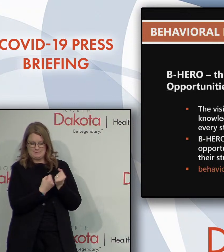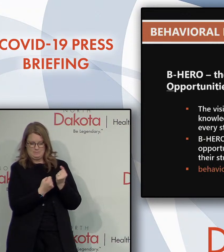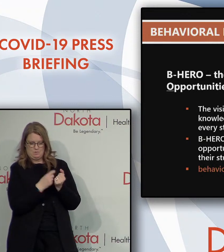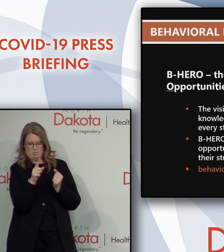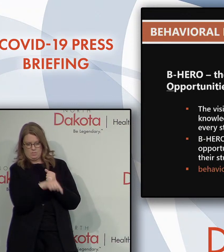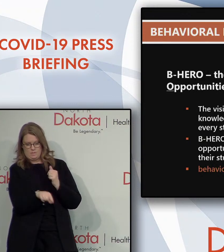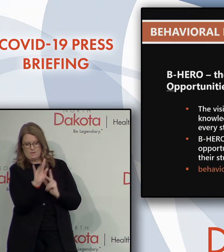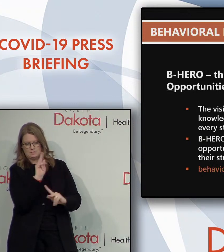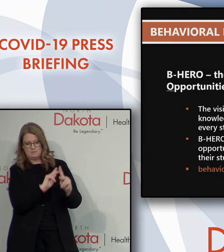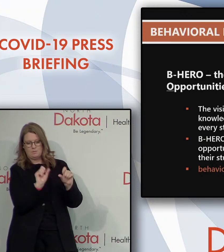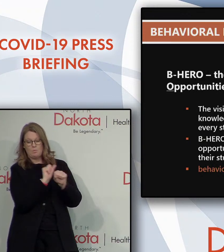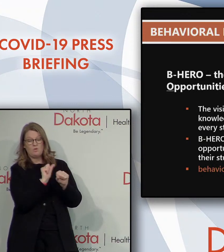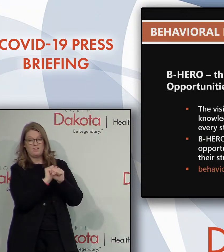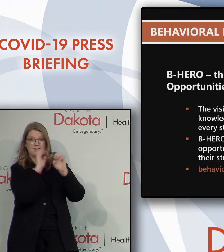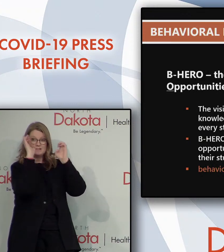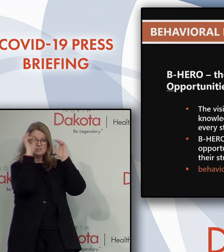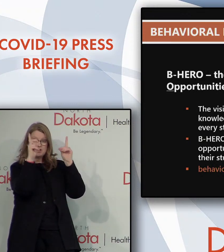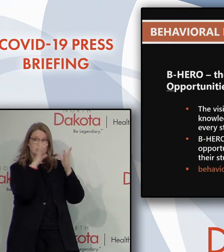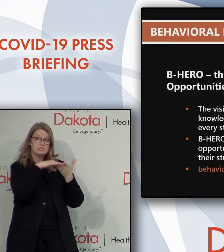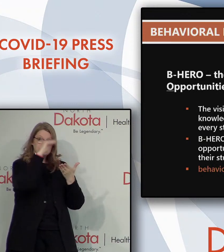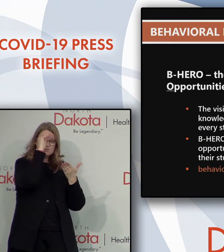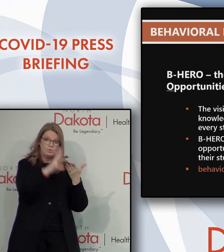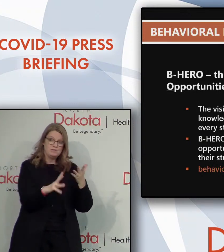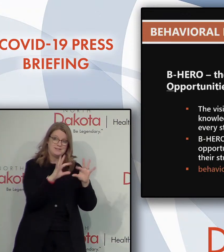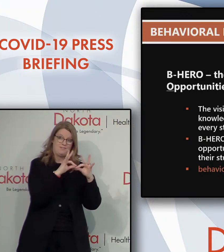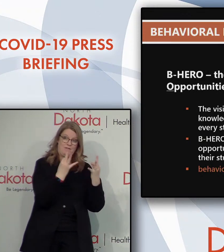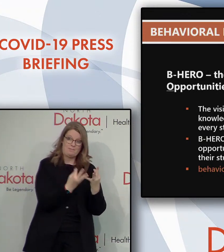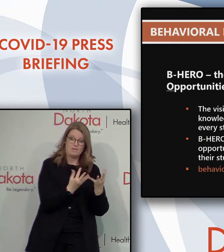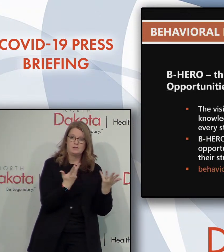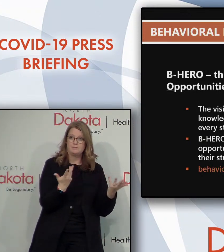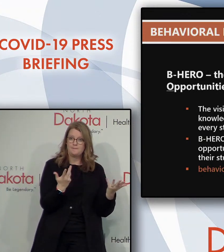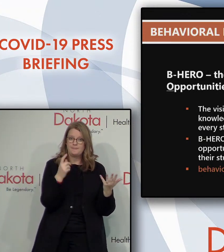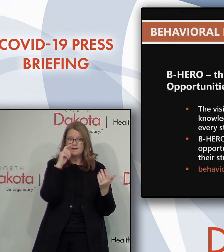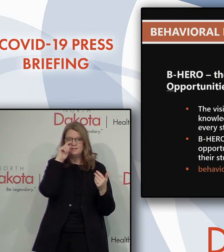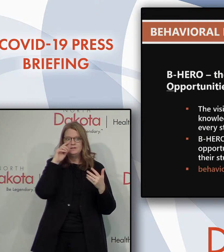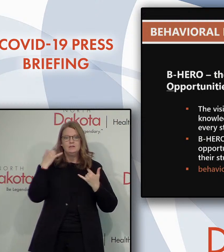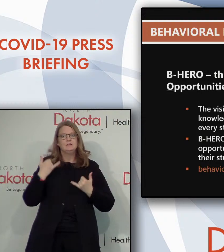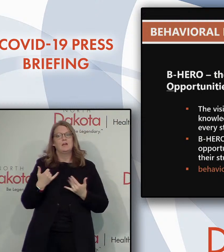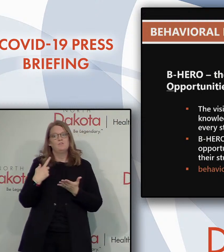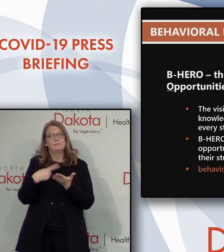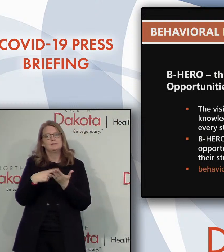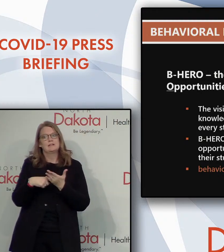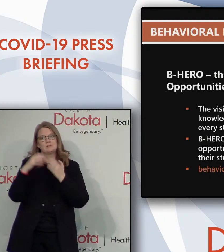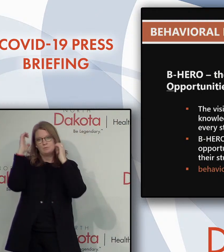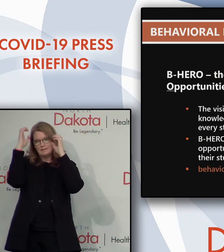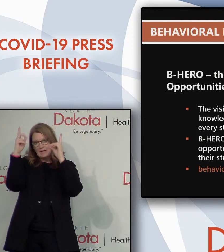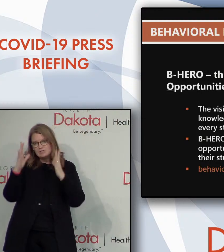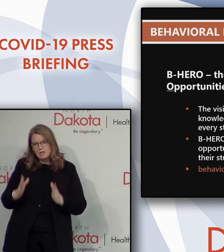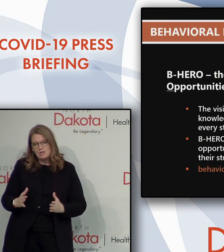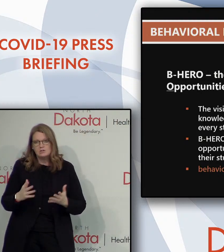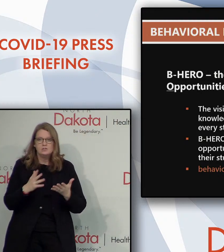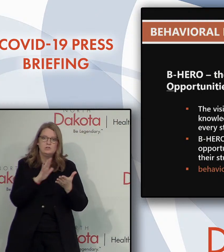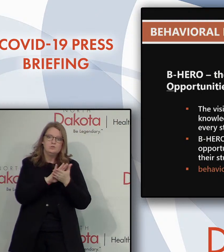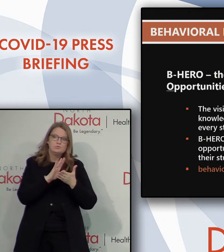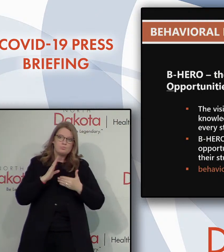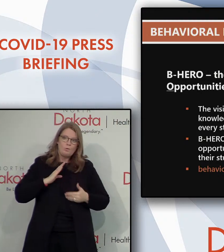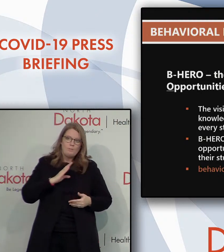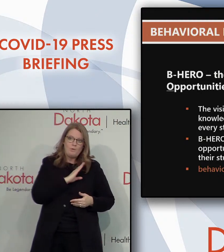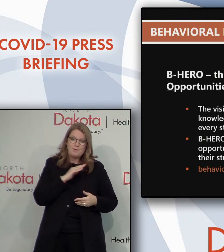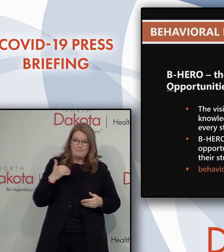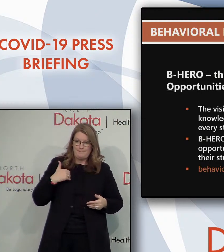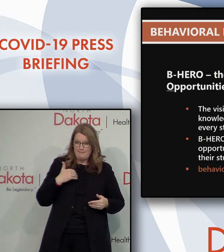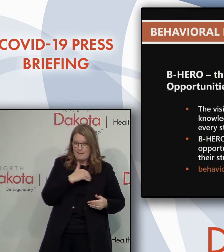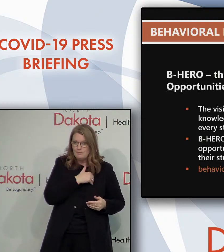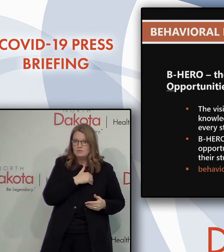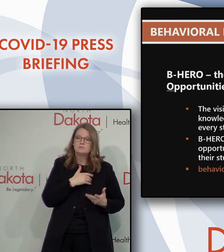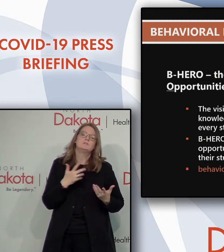in education, their students and families. We know from talking to educators, school leaders, school board members, and families around